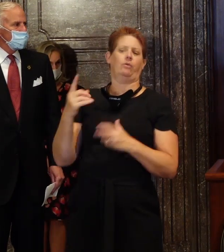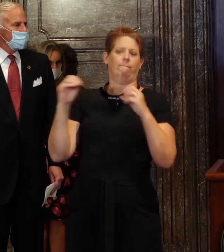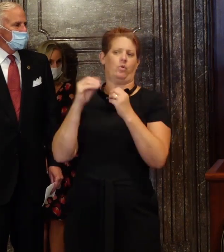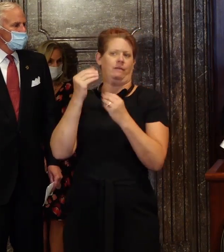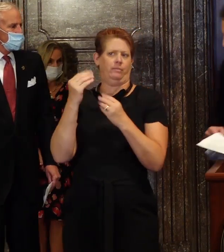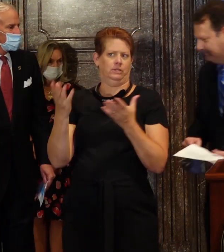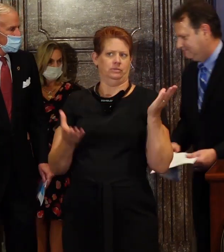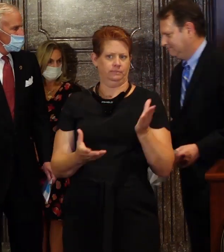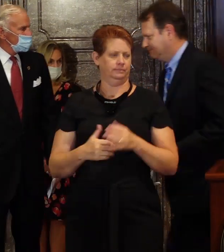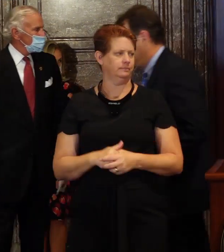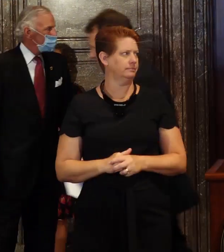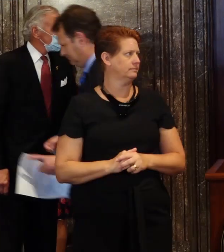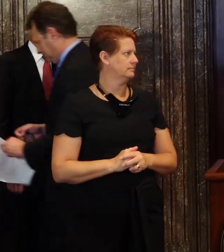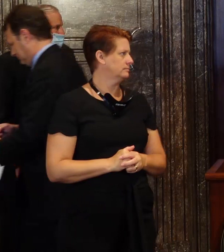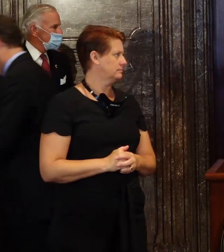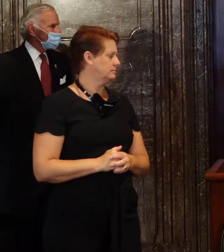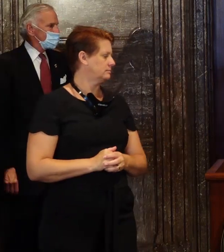information.